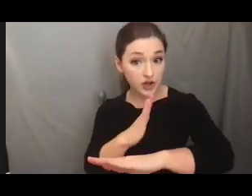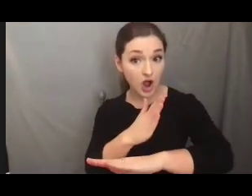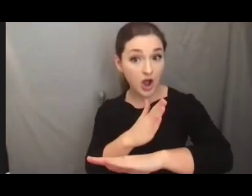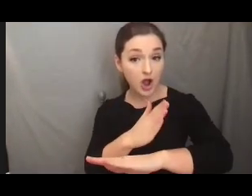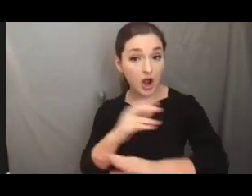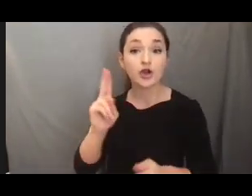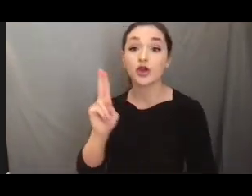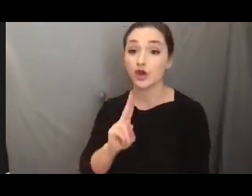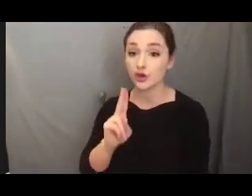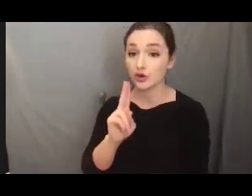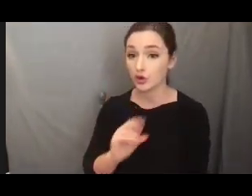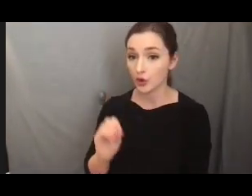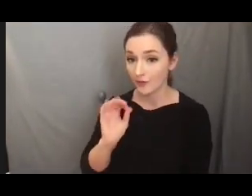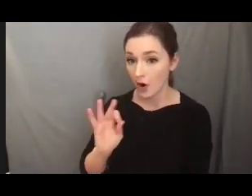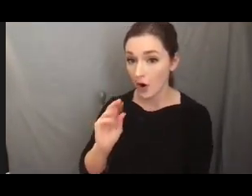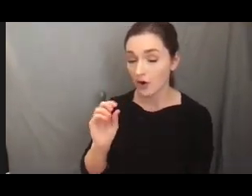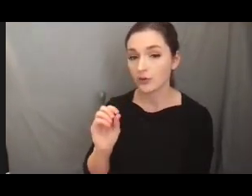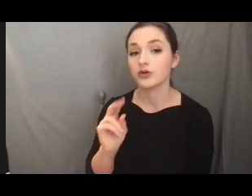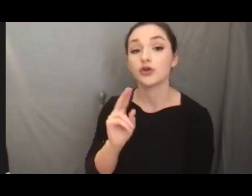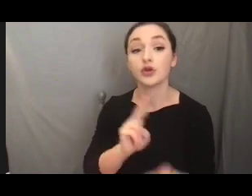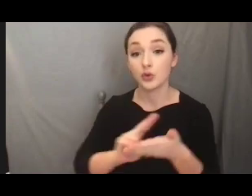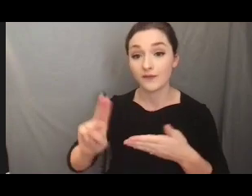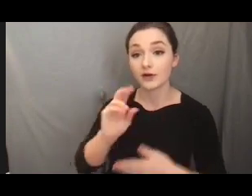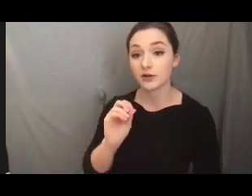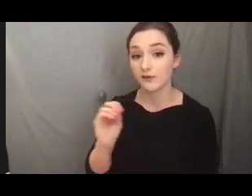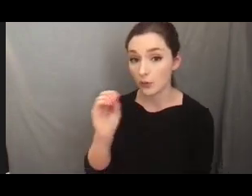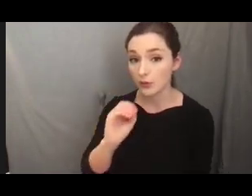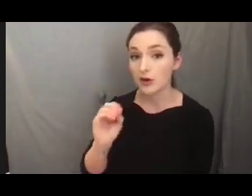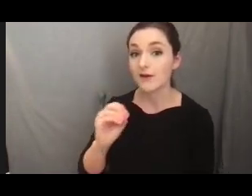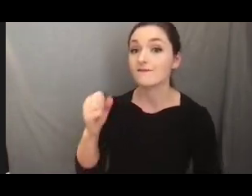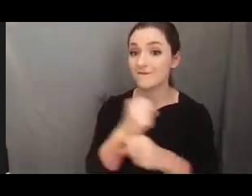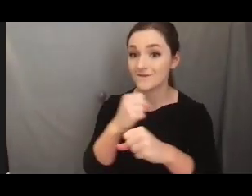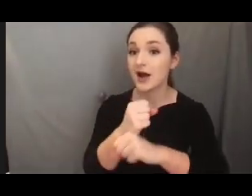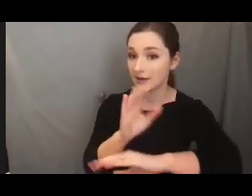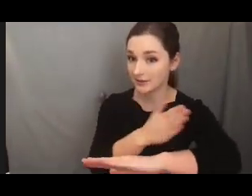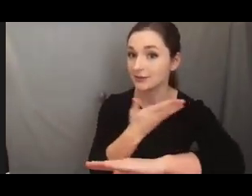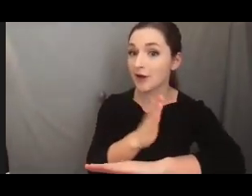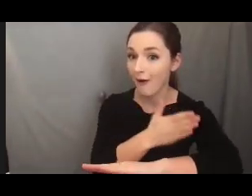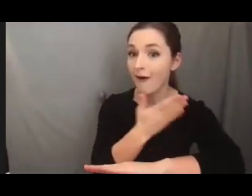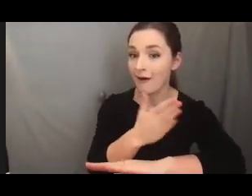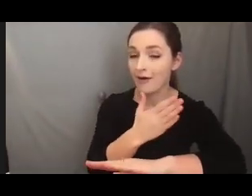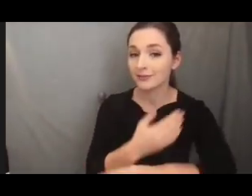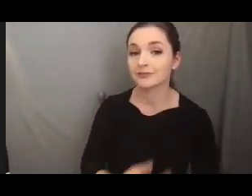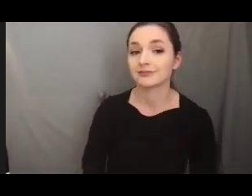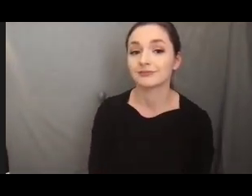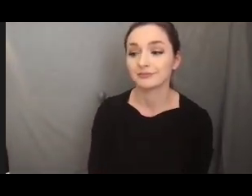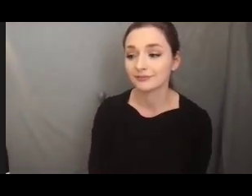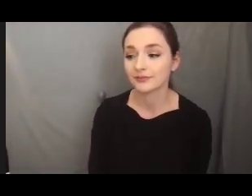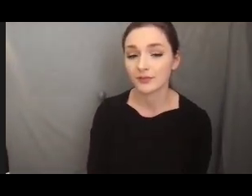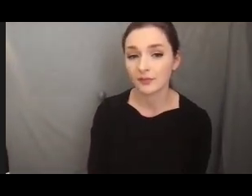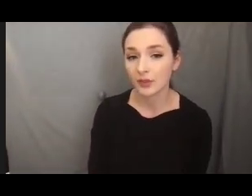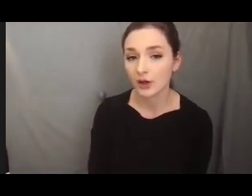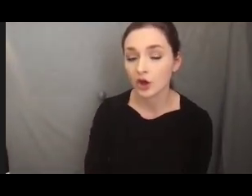dun, dun, Yes. those are Sing around the the red. fight song while you're going up the Yeah. elevator. And then the floor has a bunch of